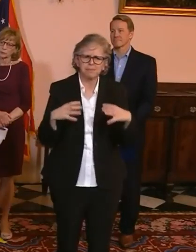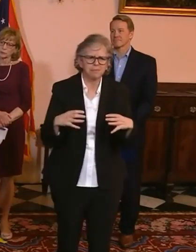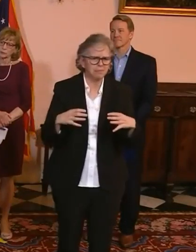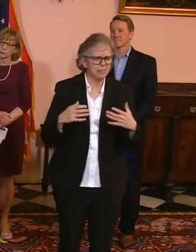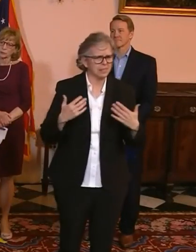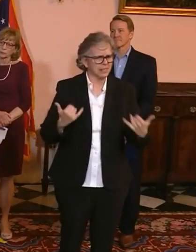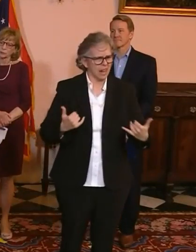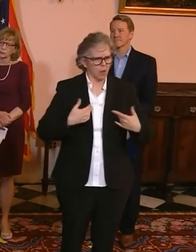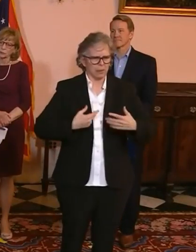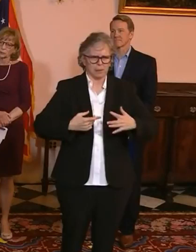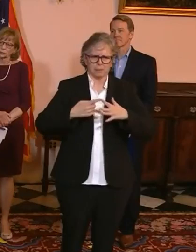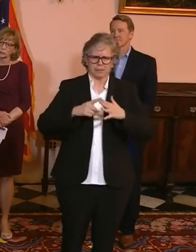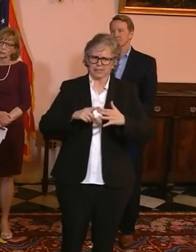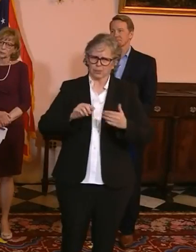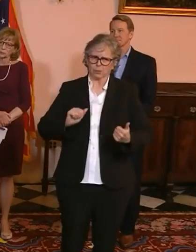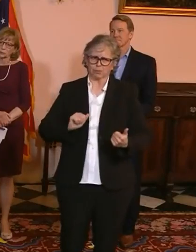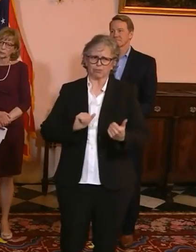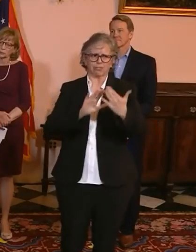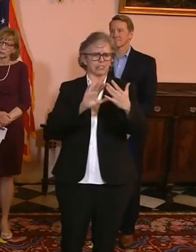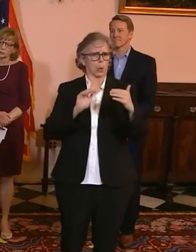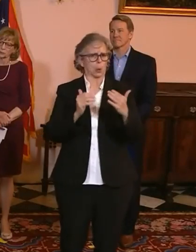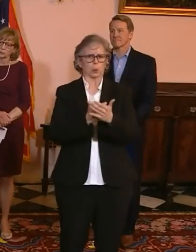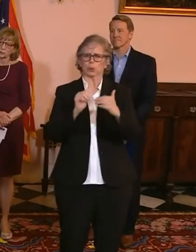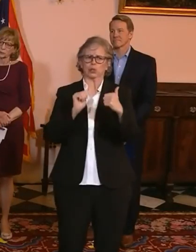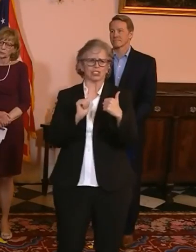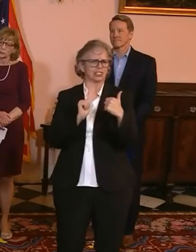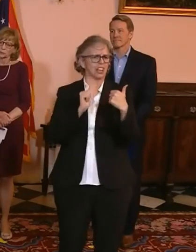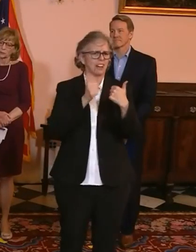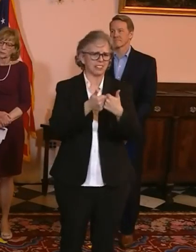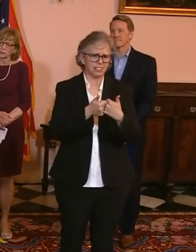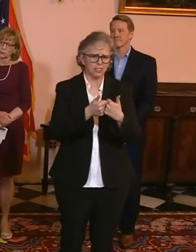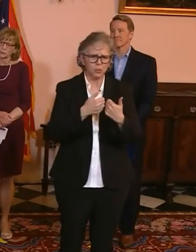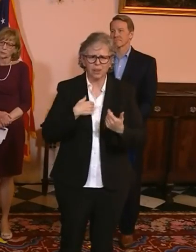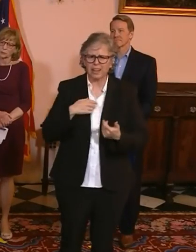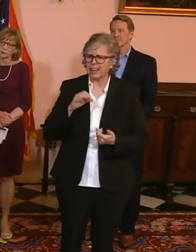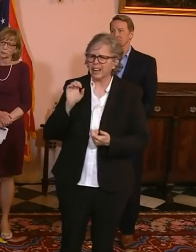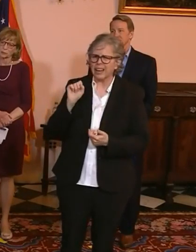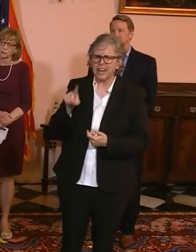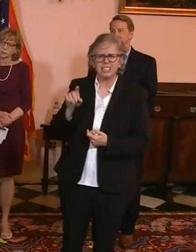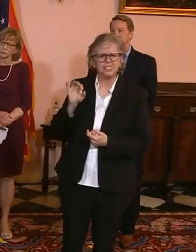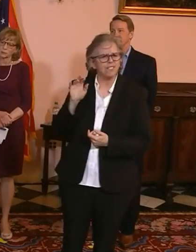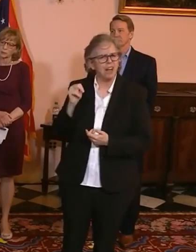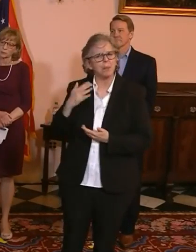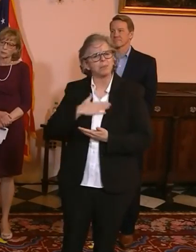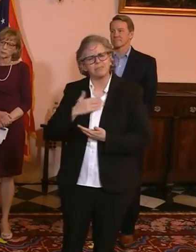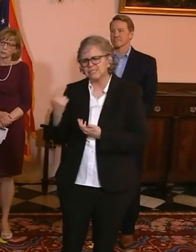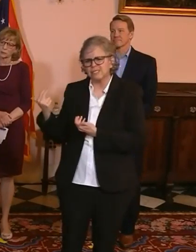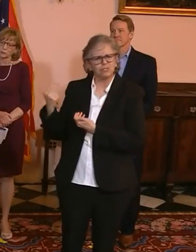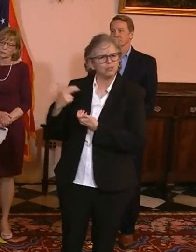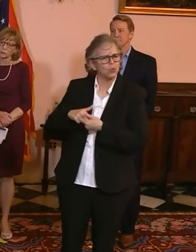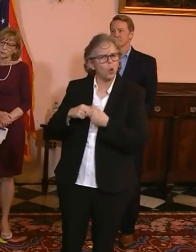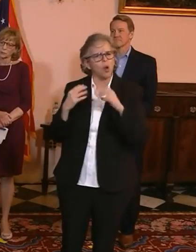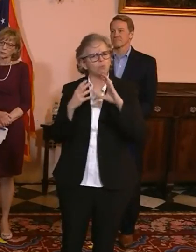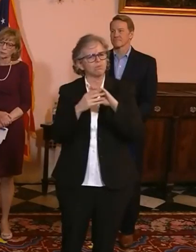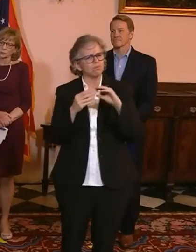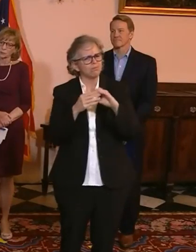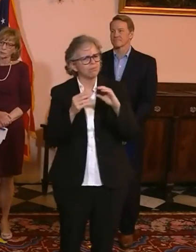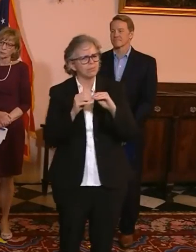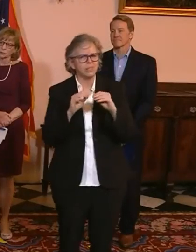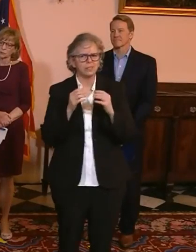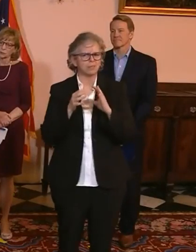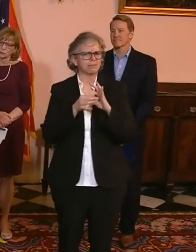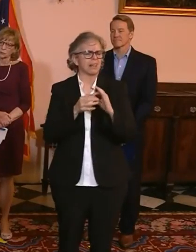that period of time, I've asked Fran to kind of share with Ohio families what she is doing with our